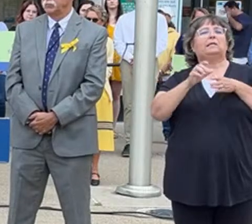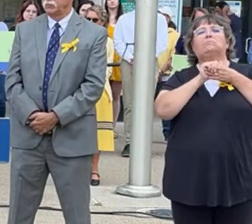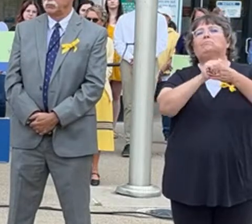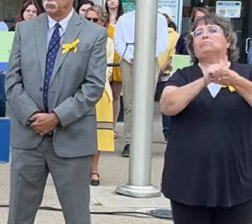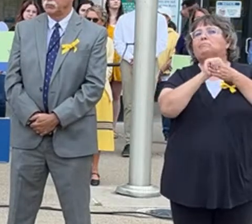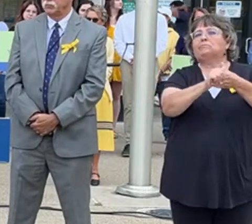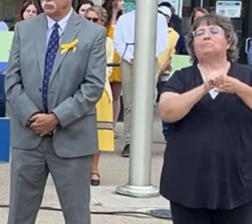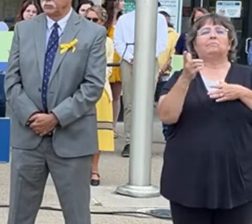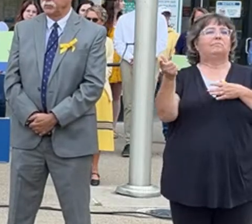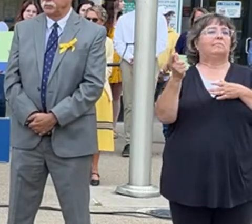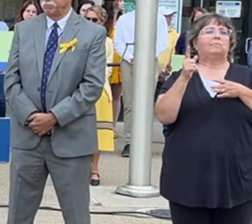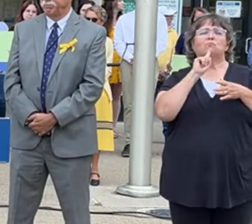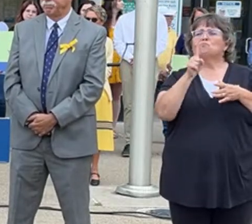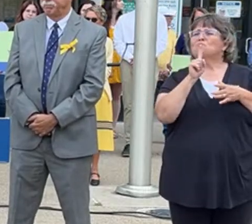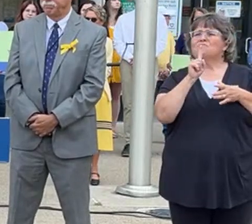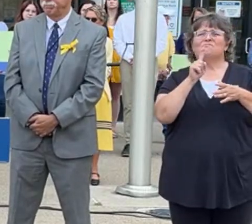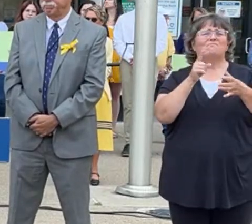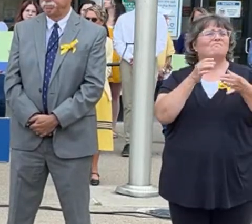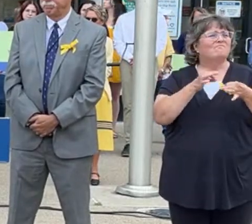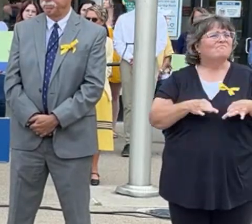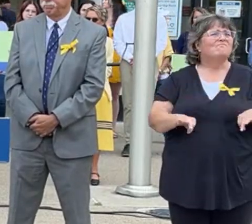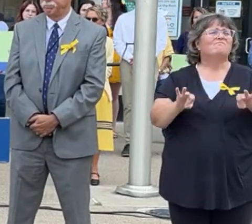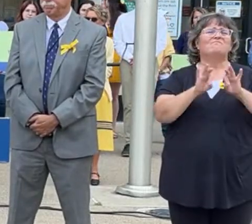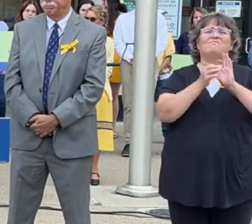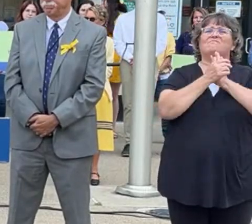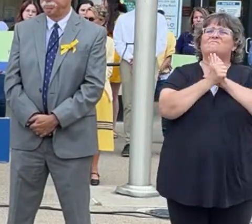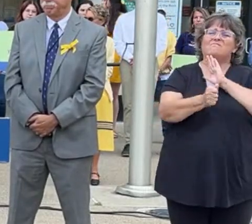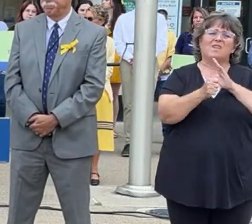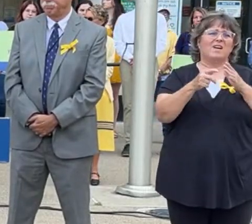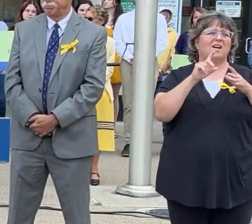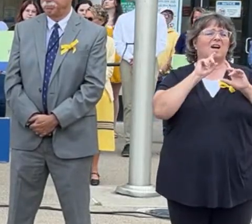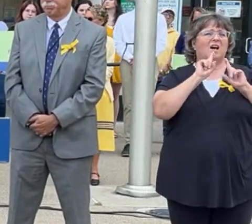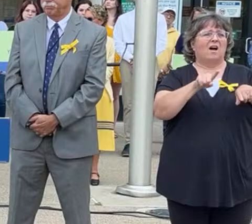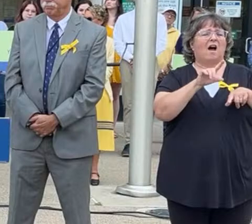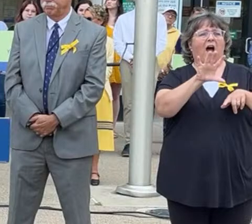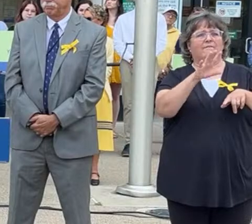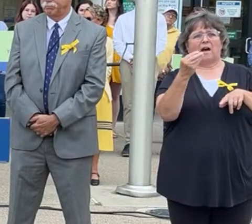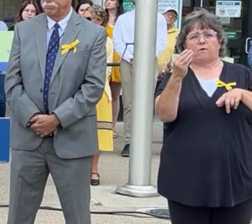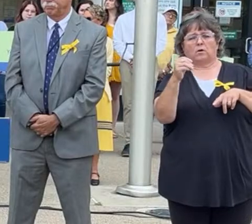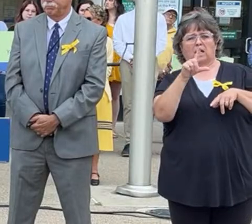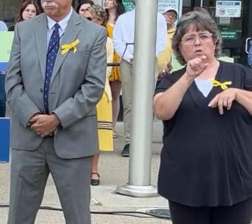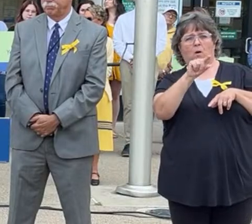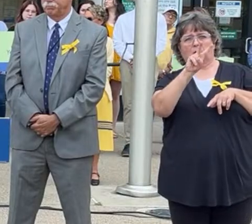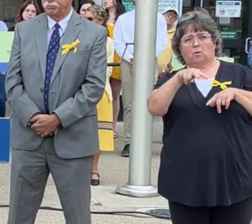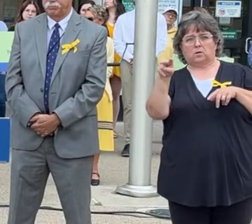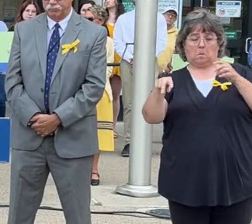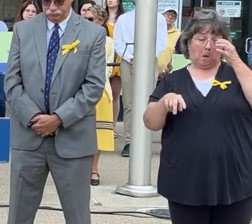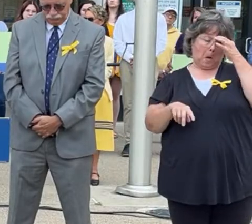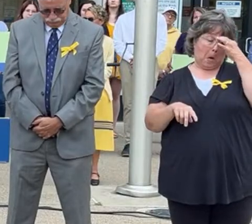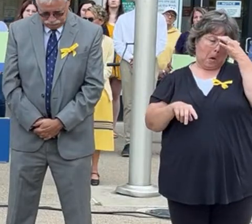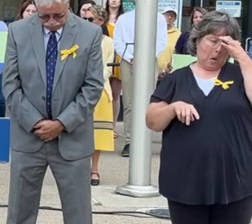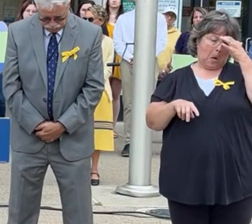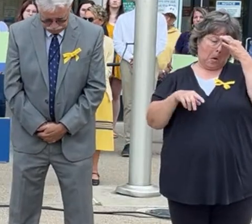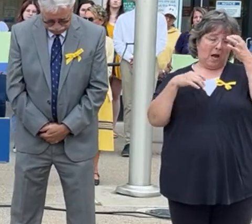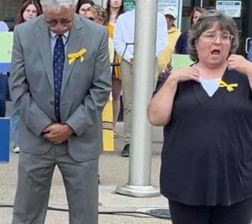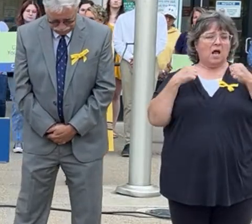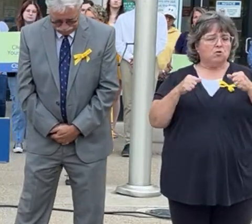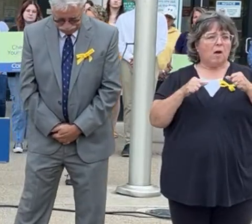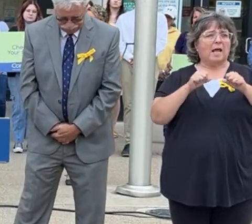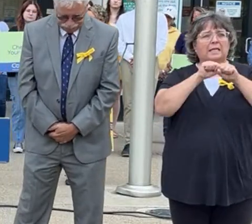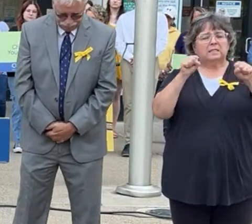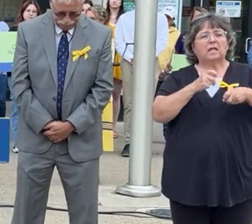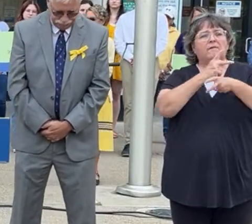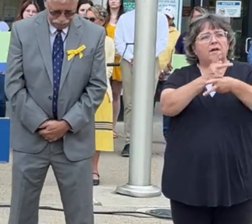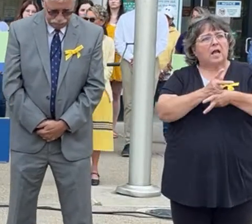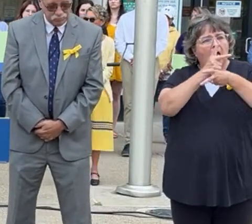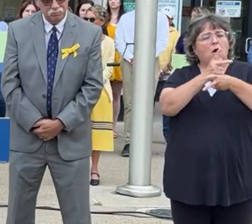continued, and he was instrumental in responding to the aftermath of 5/14 in 2022. His strength in systems of